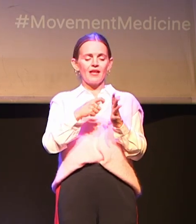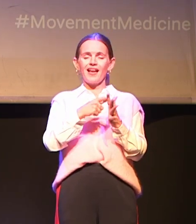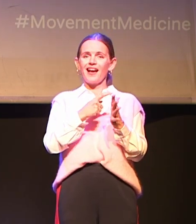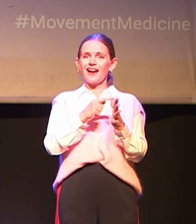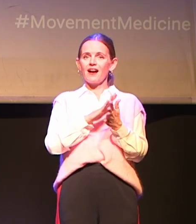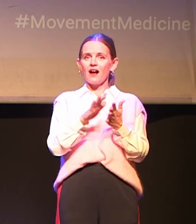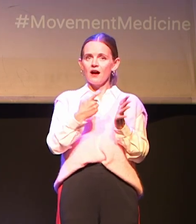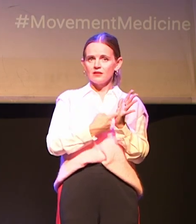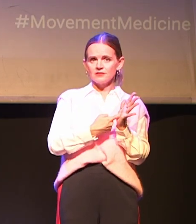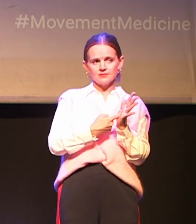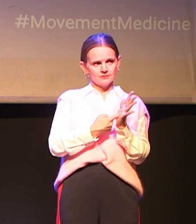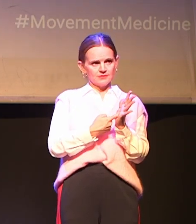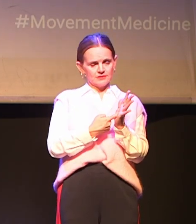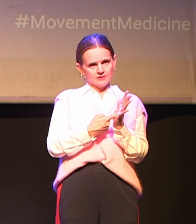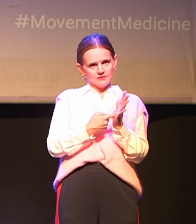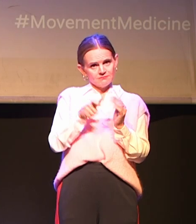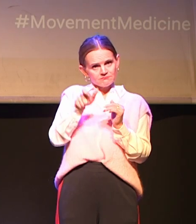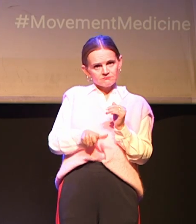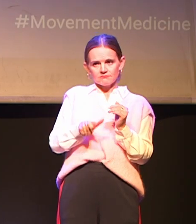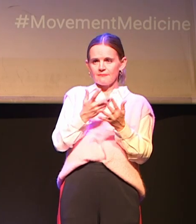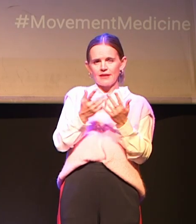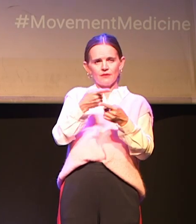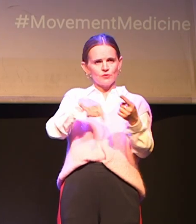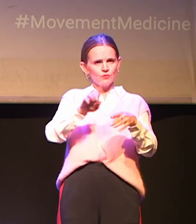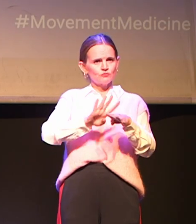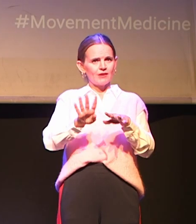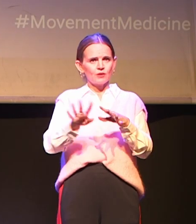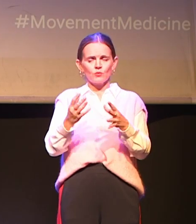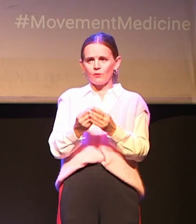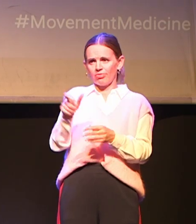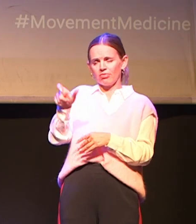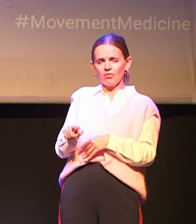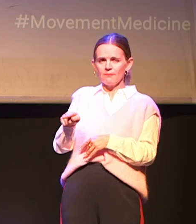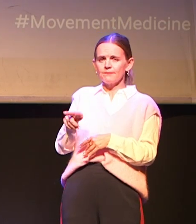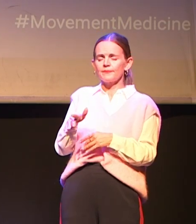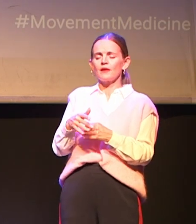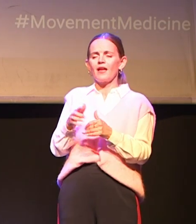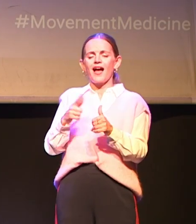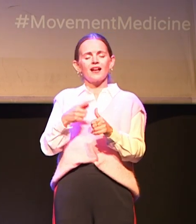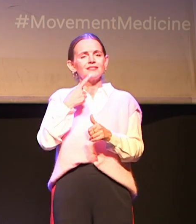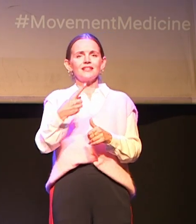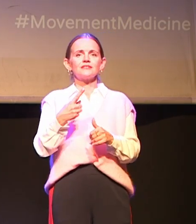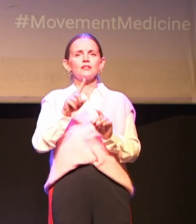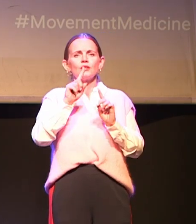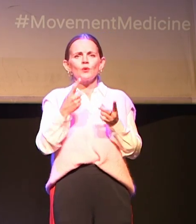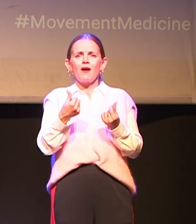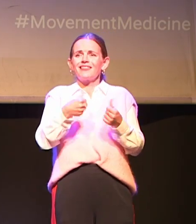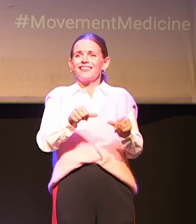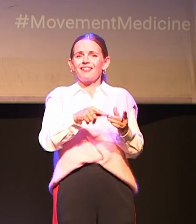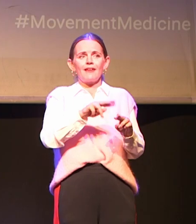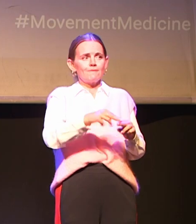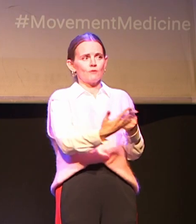with many of you here in the UK, you know, often says like you can't heal under